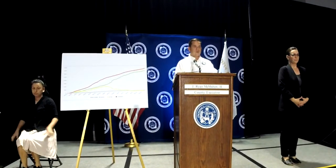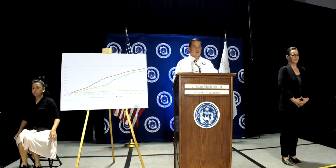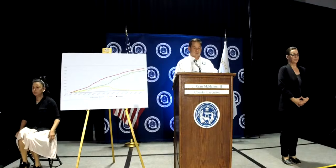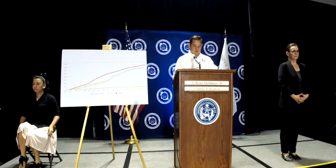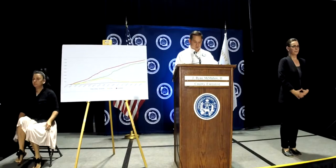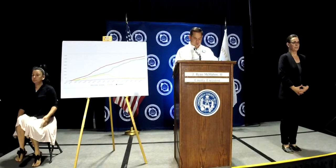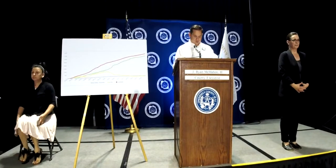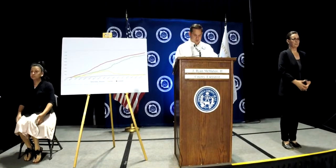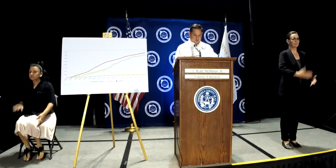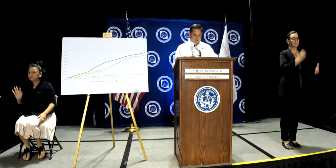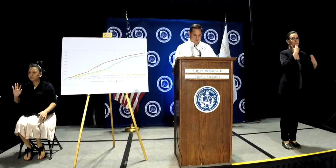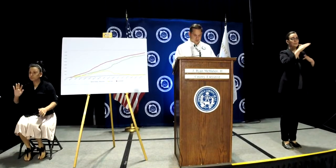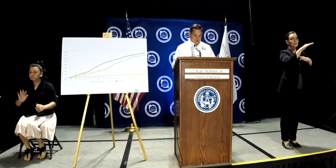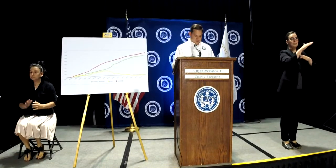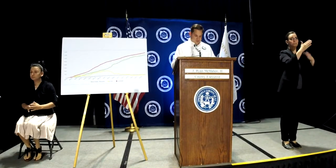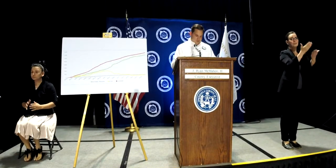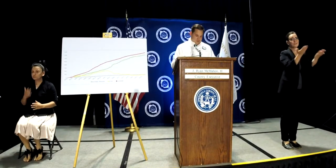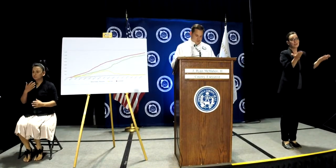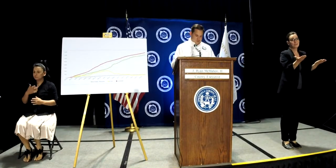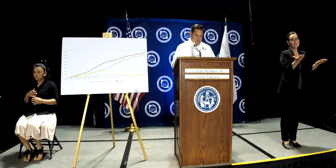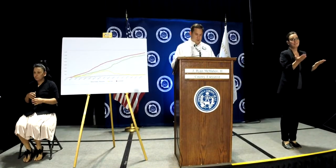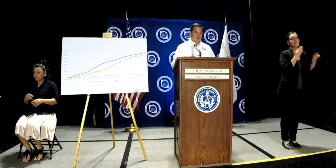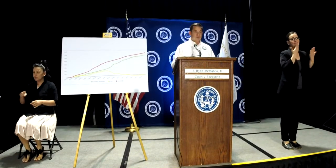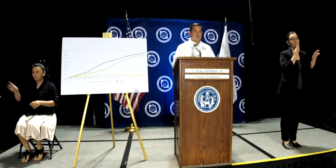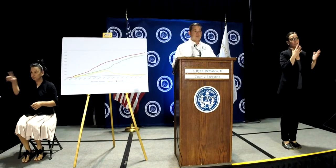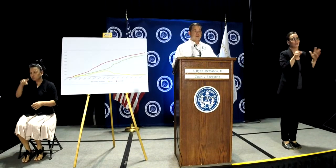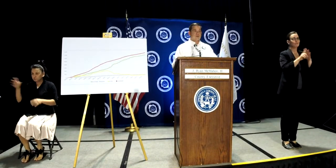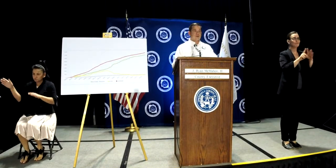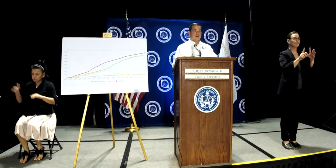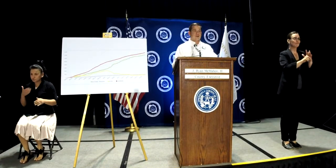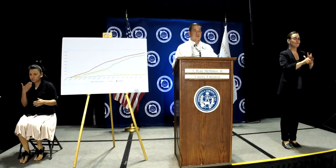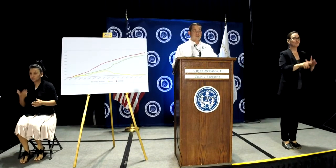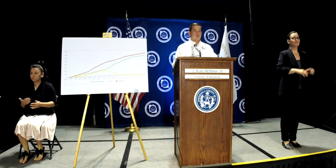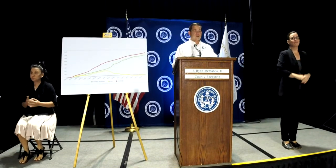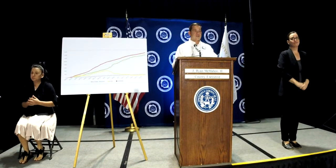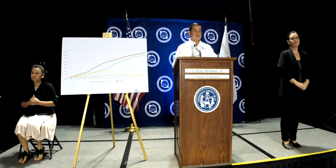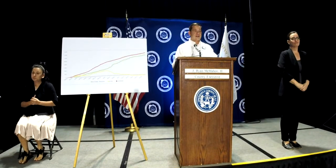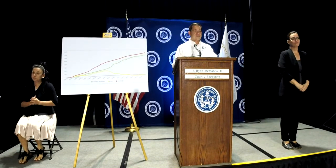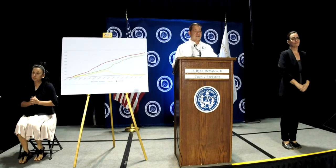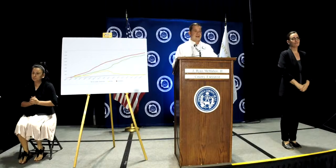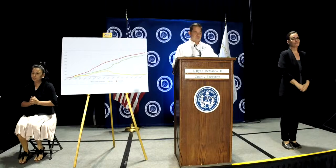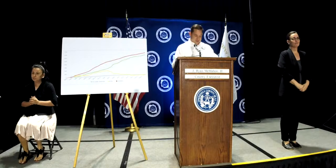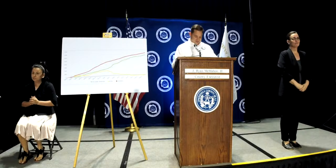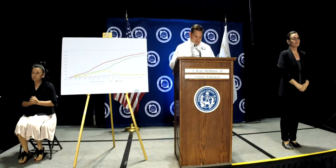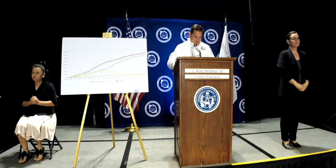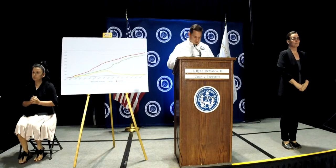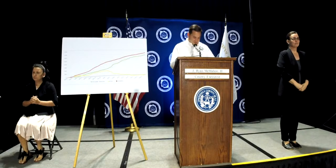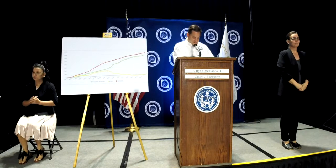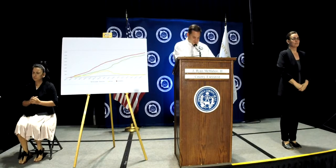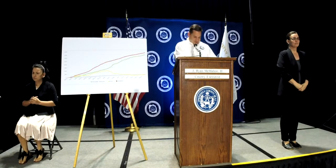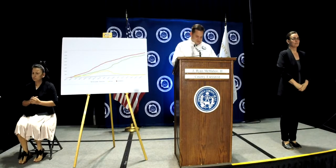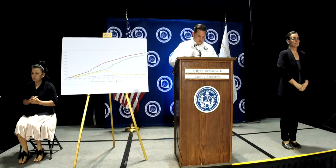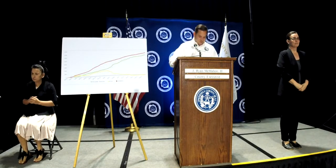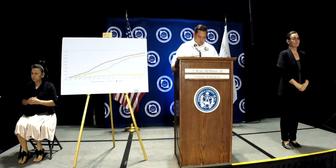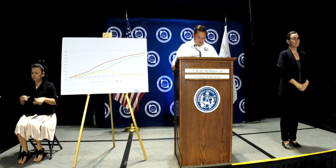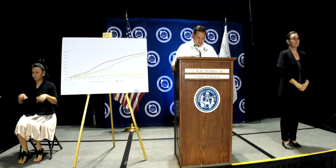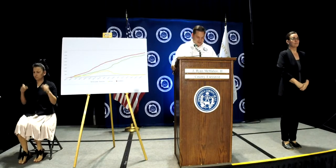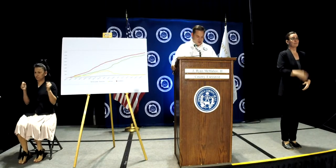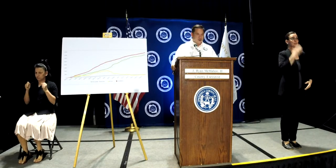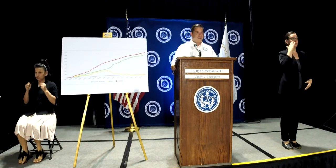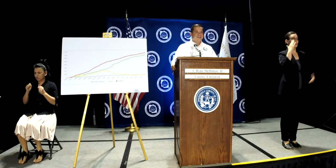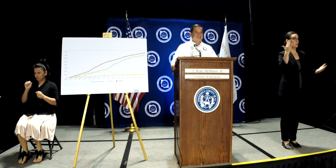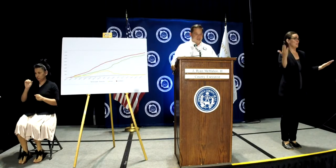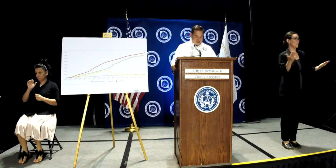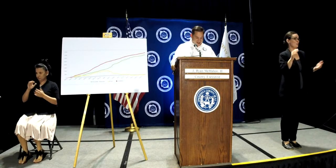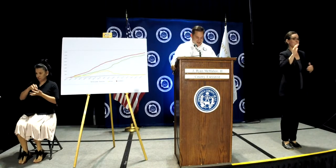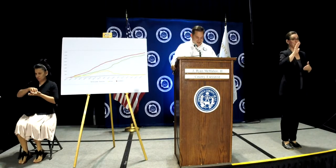Good afternoon, everybody. Thanks for being here. We certainly know the air conditioning works at the On-Center complex today. Very brisk in